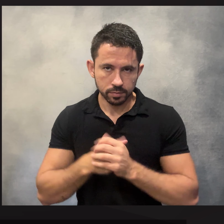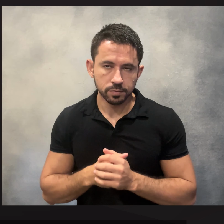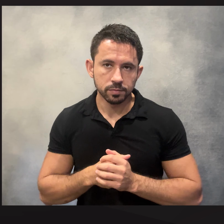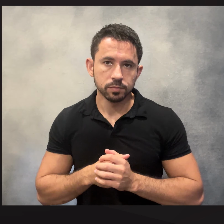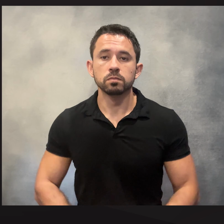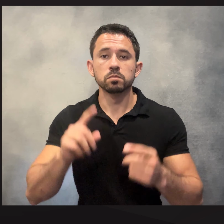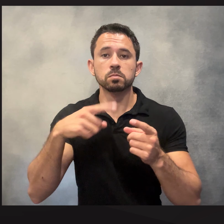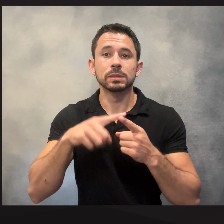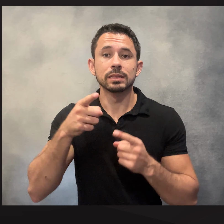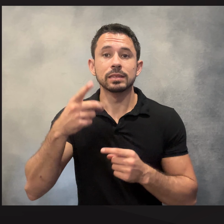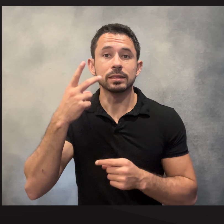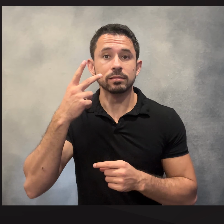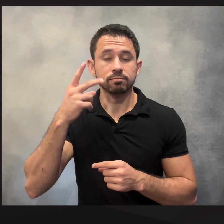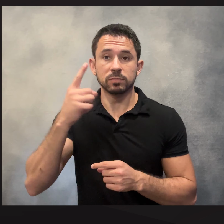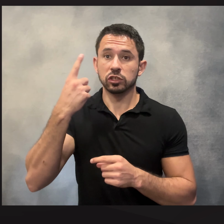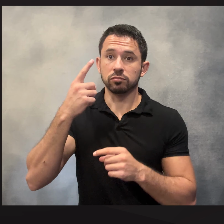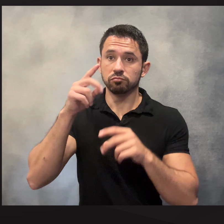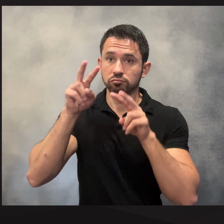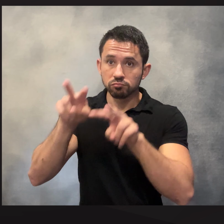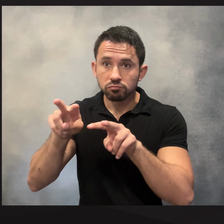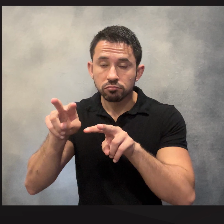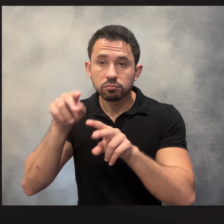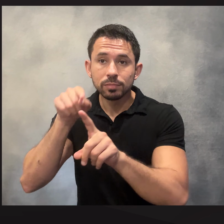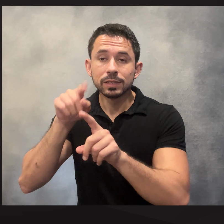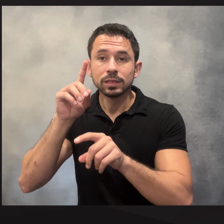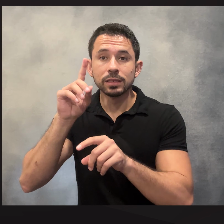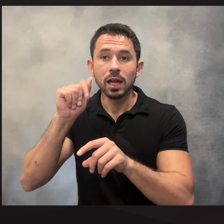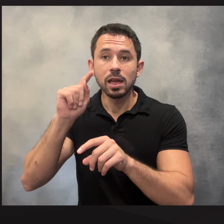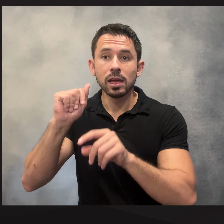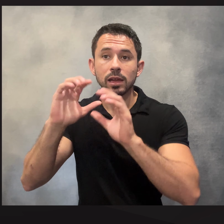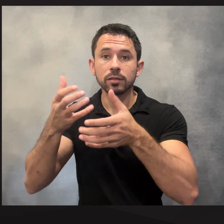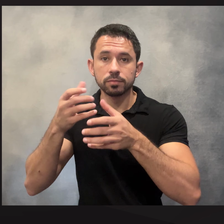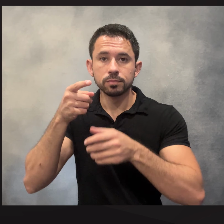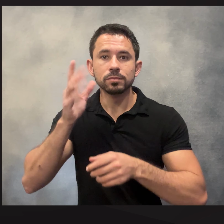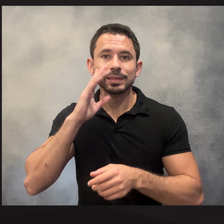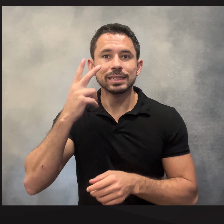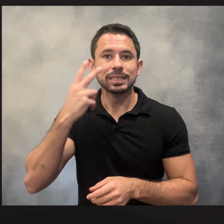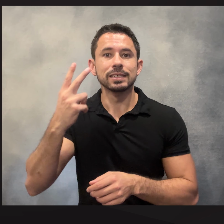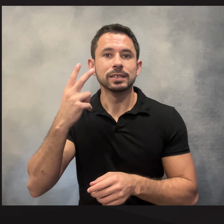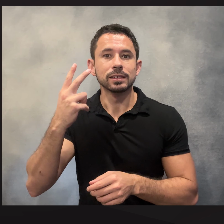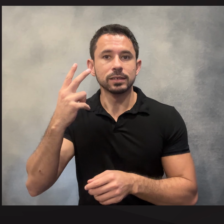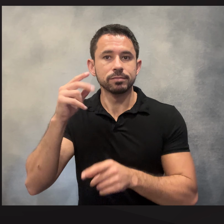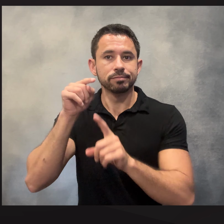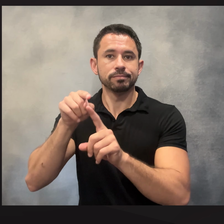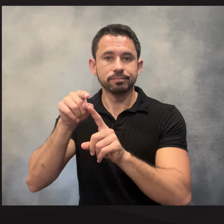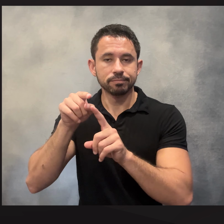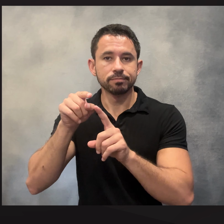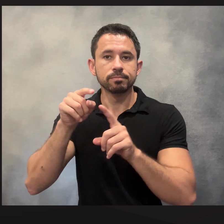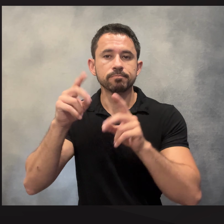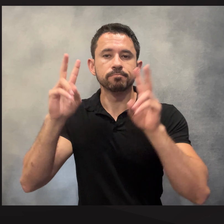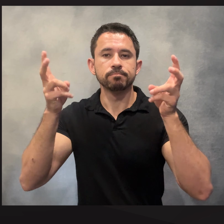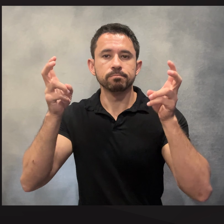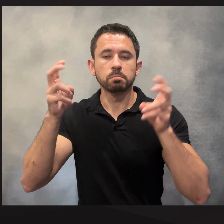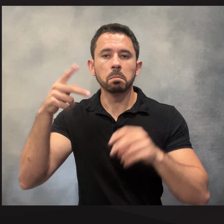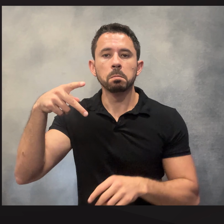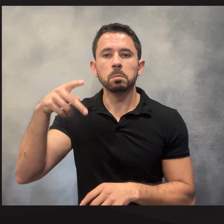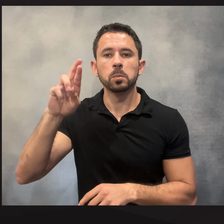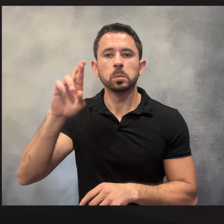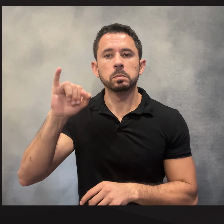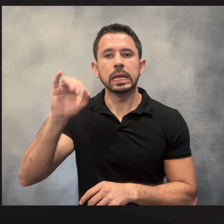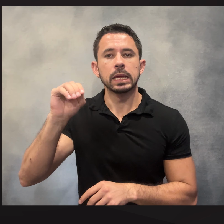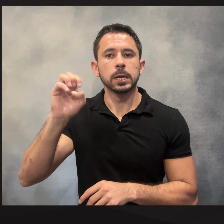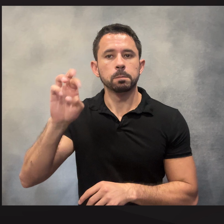Next, I will show you how to read a dataset and what questions to ask yourself before opening it. When you